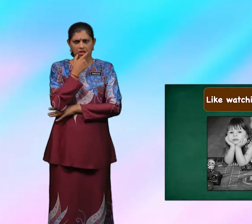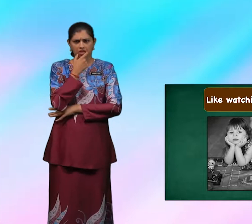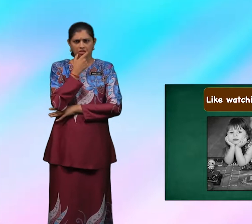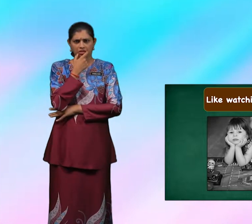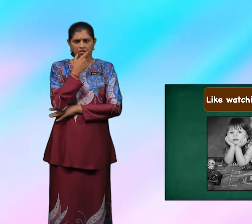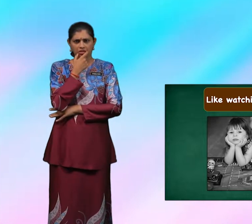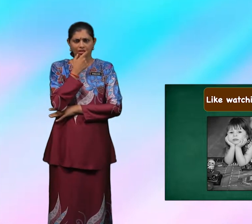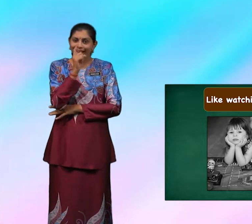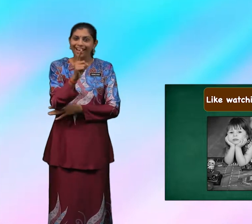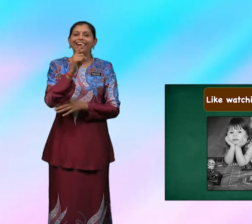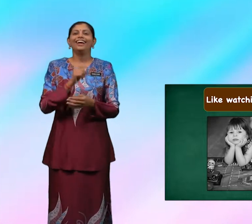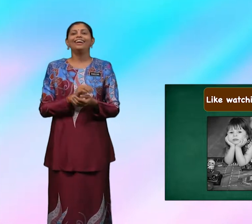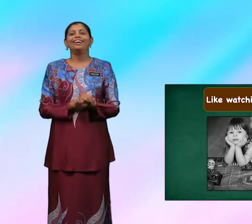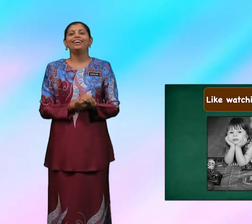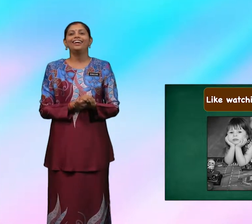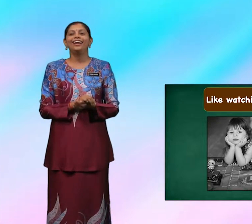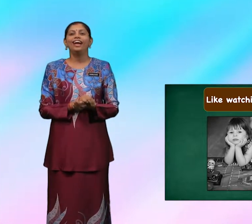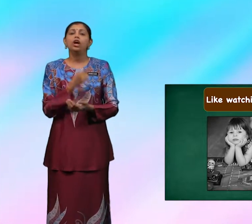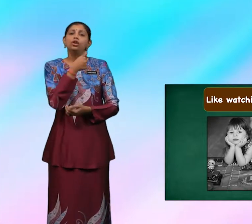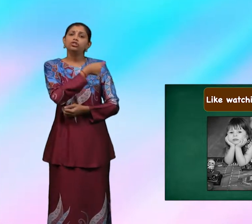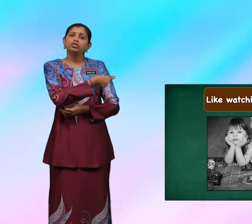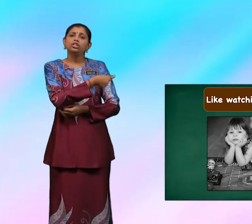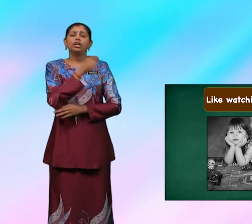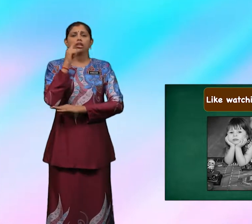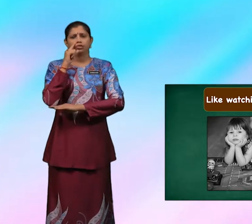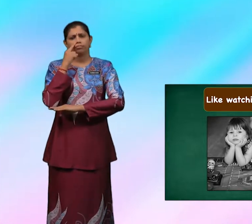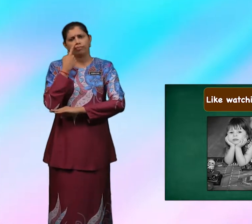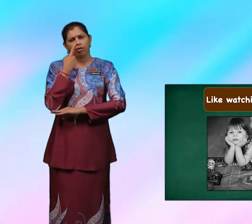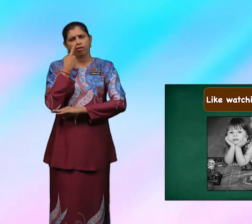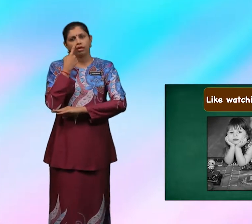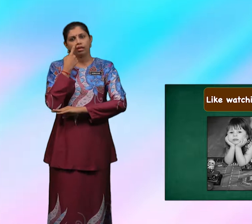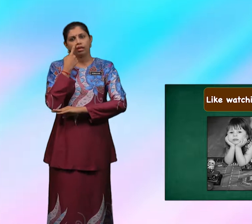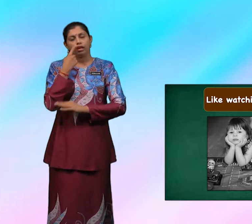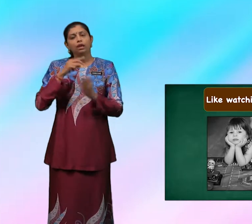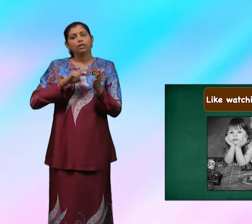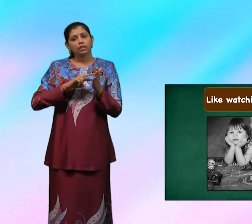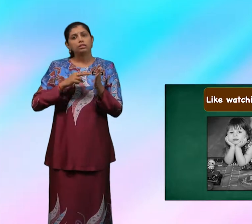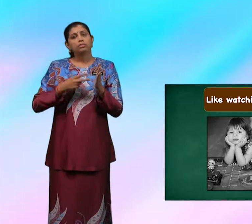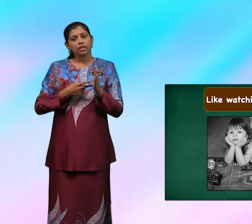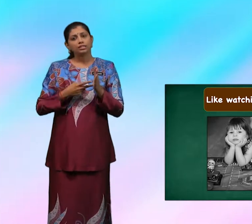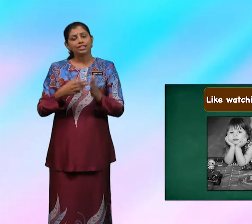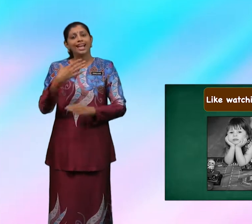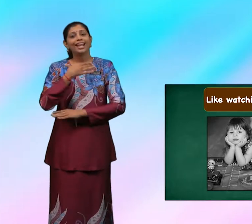Sad? Aha! She is bored. This means